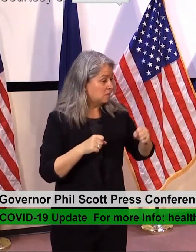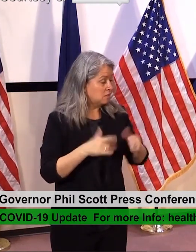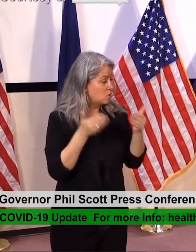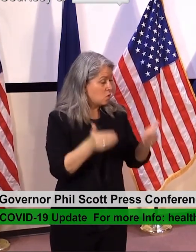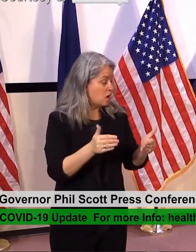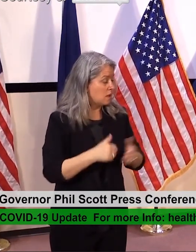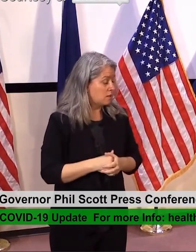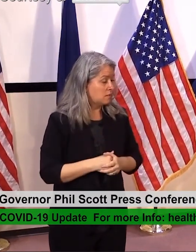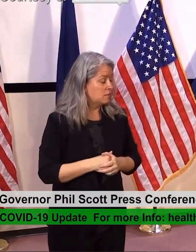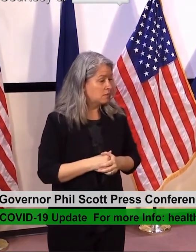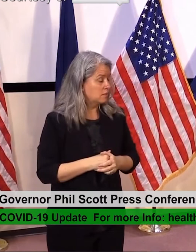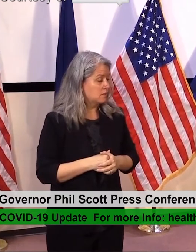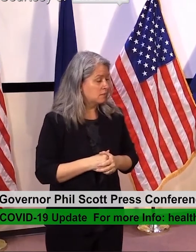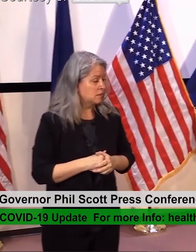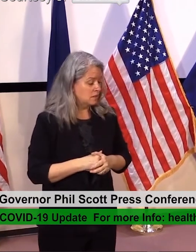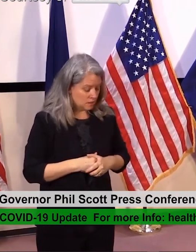Go ahead, Mike.